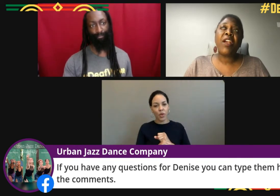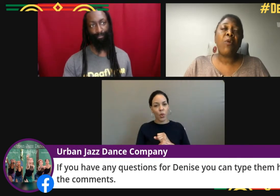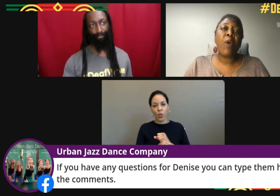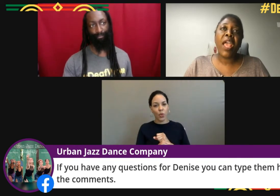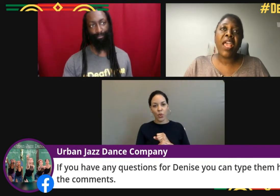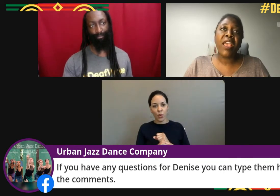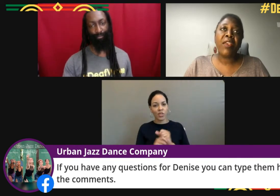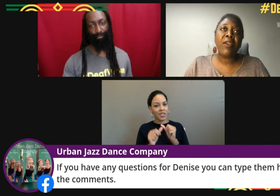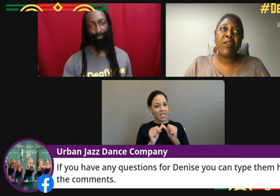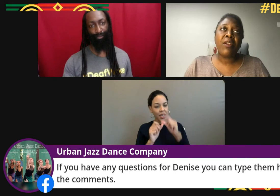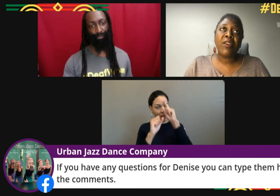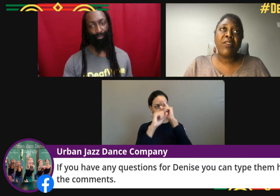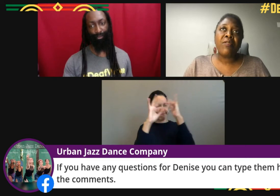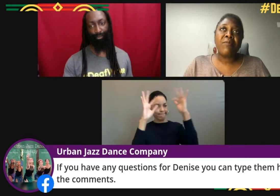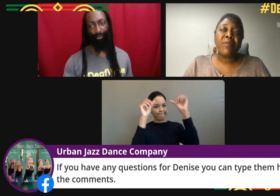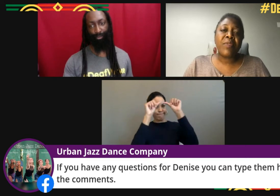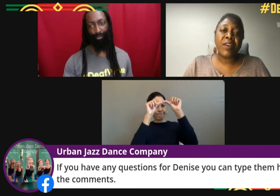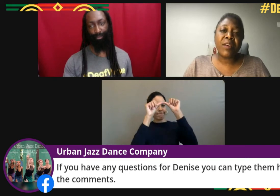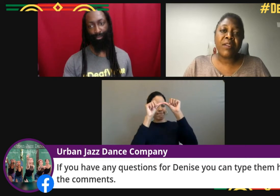take away